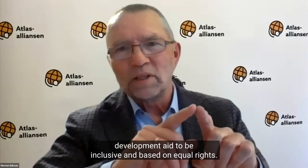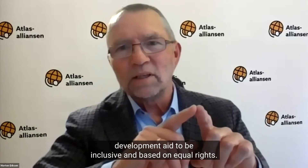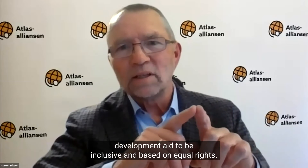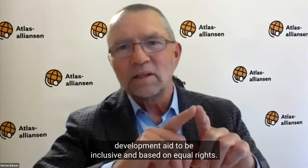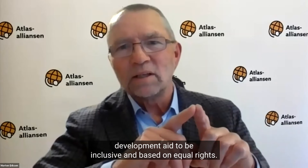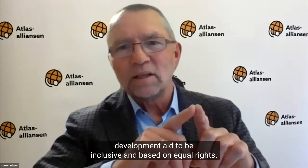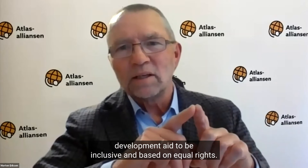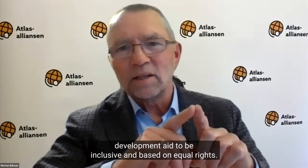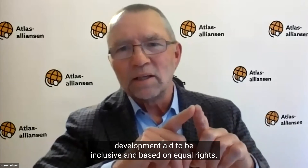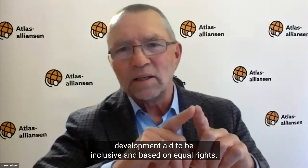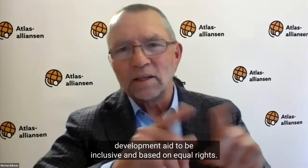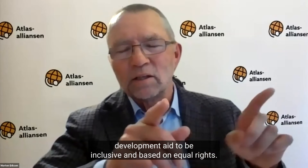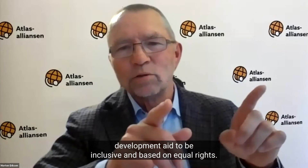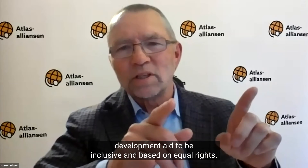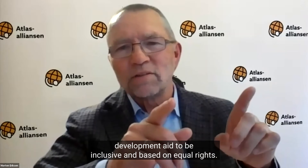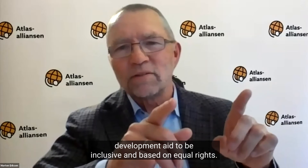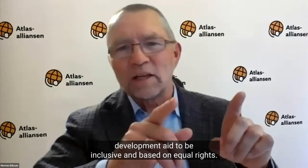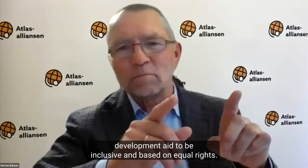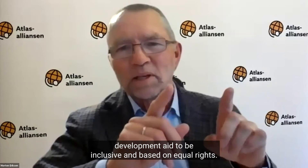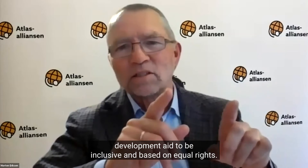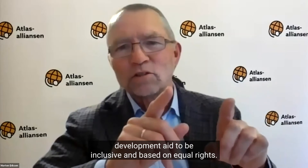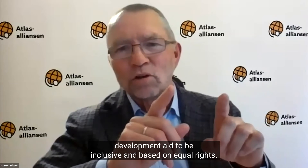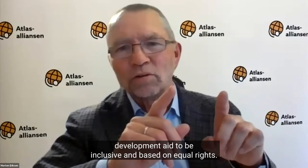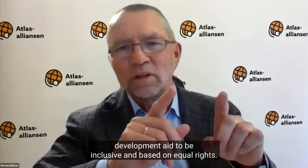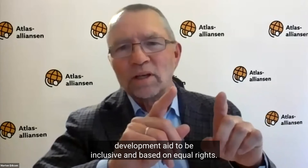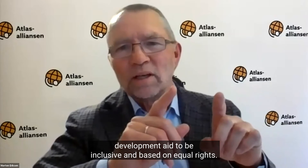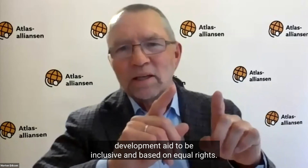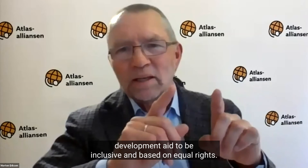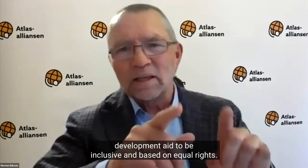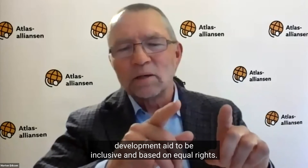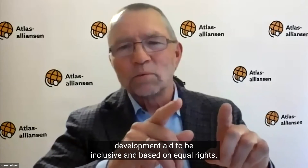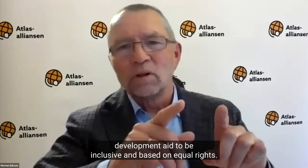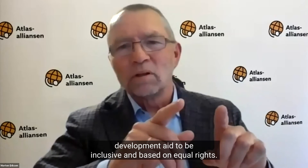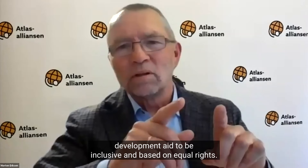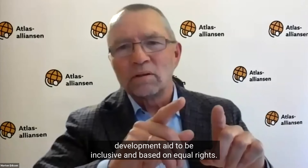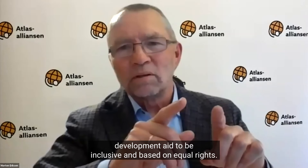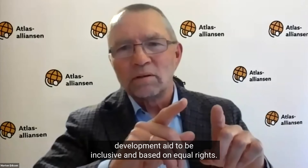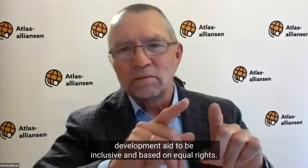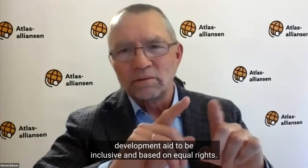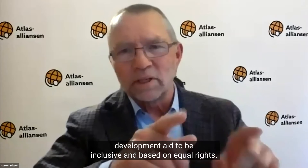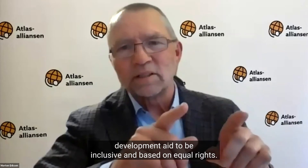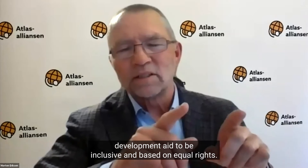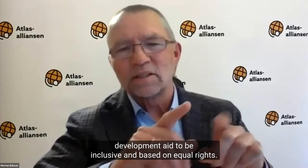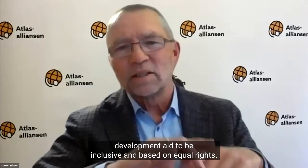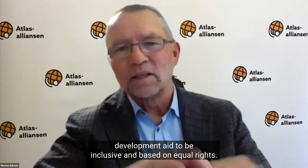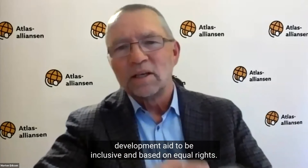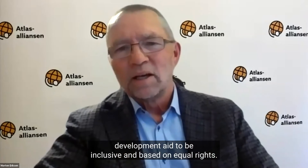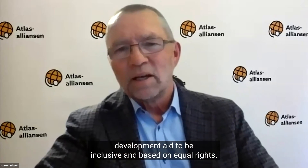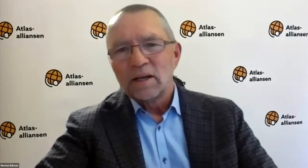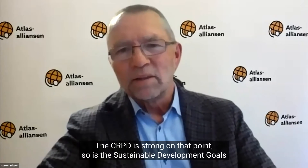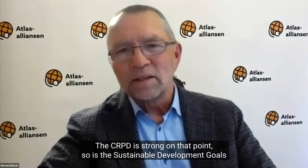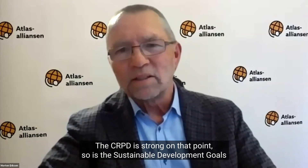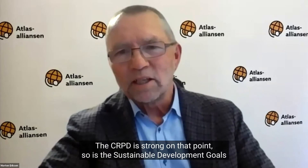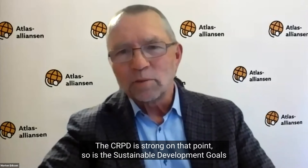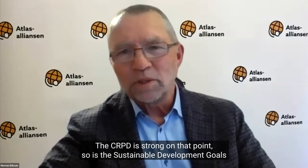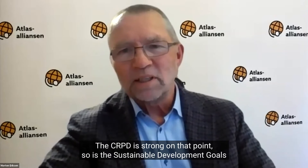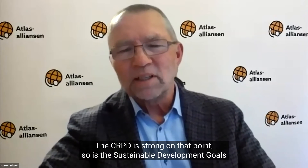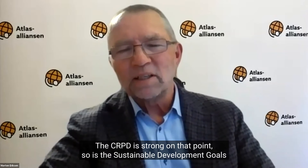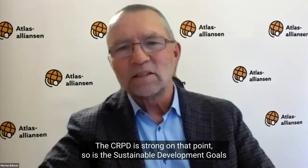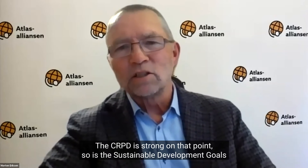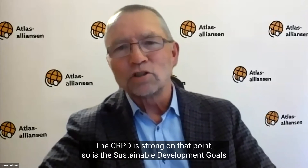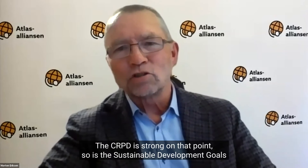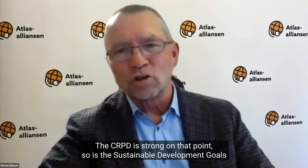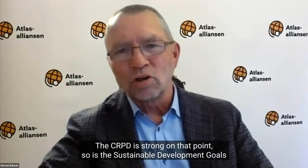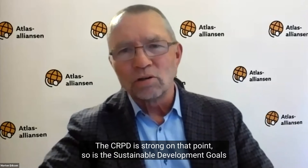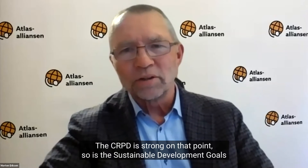to be inclusive and based on equal rights. The